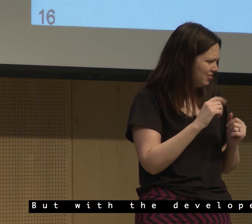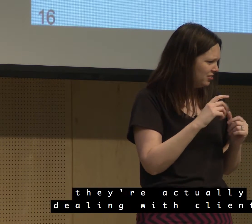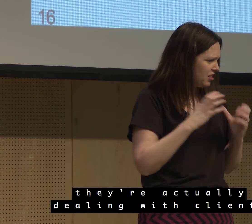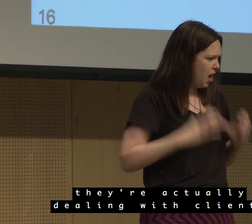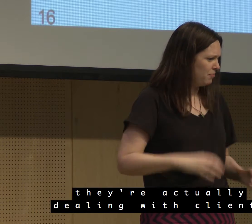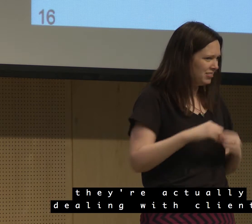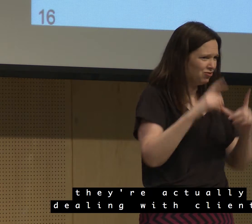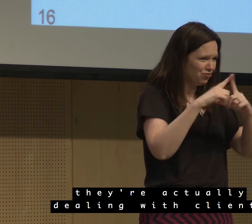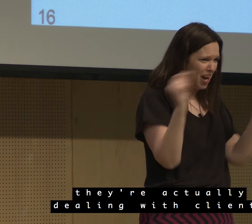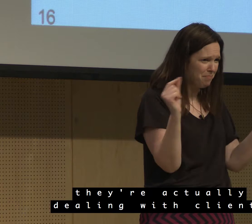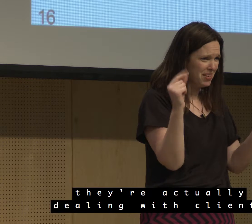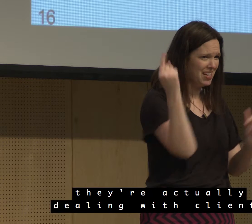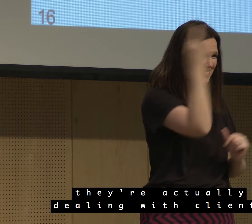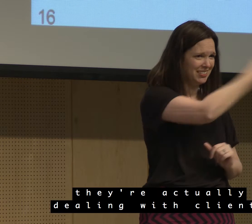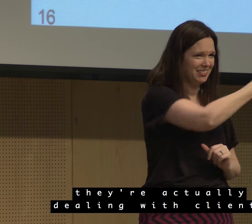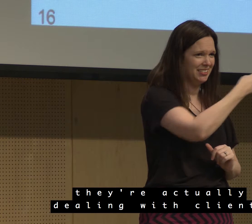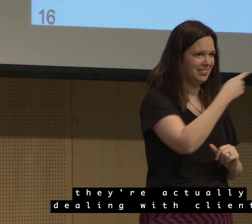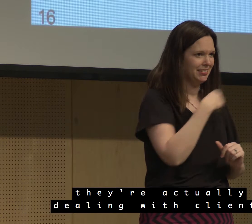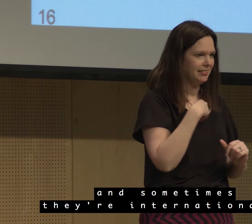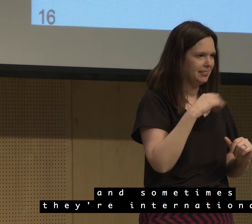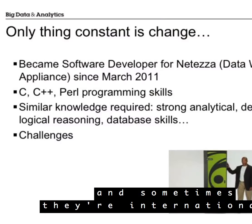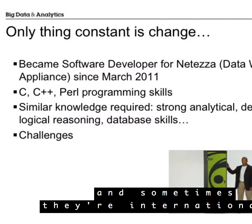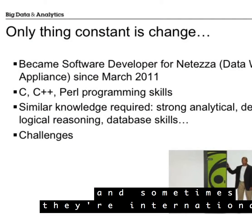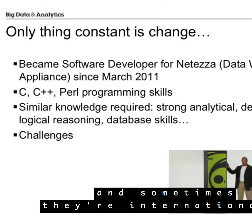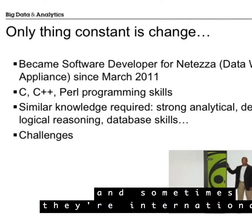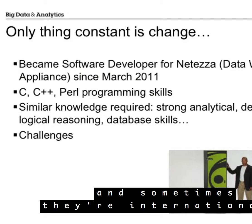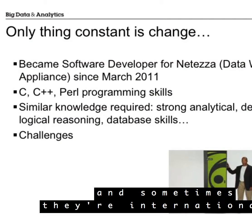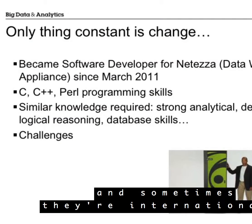they're actually dealing with clients, and sometimes they're international.